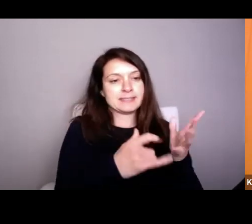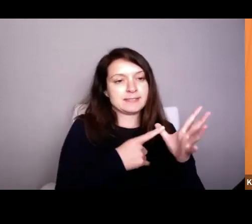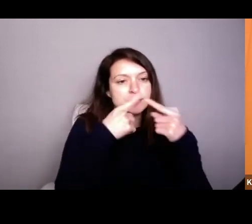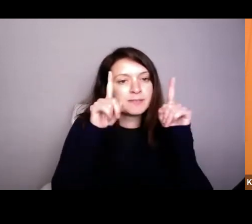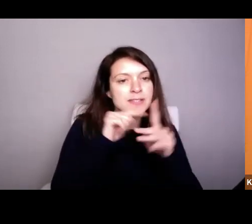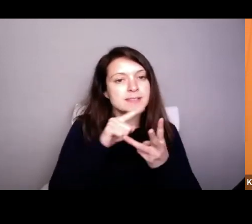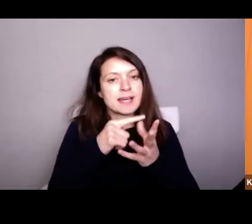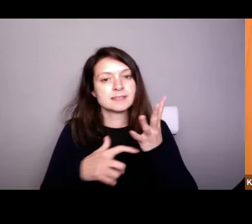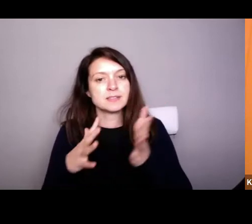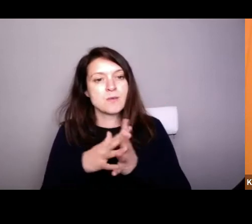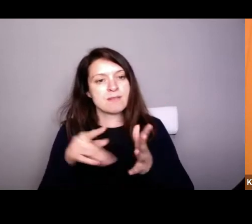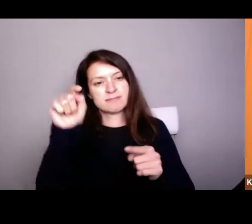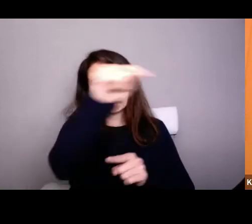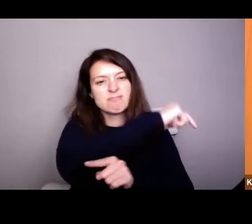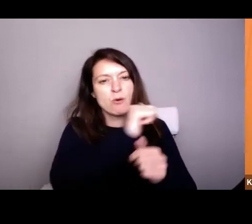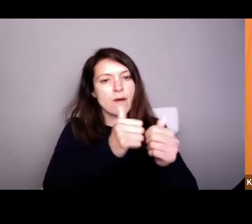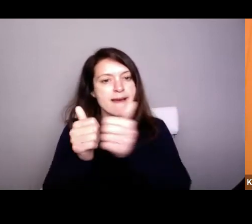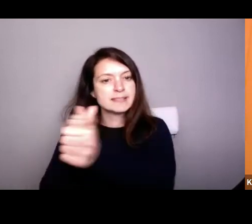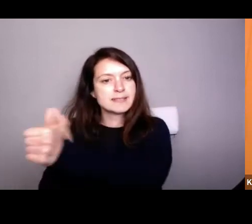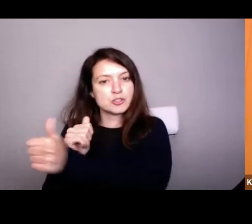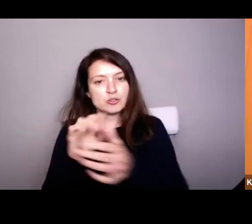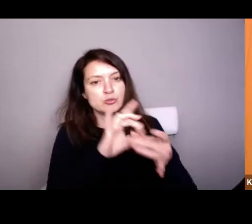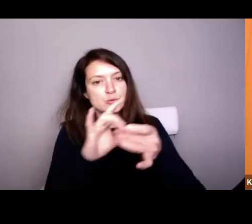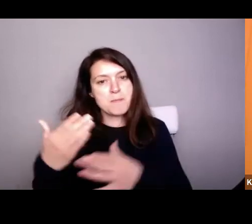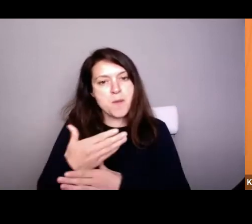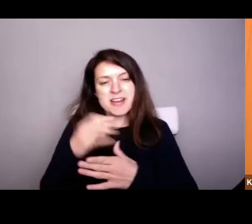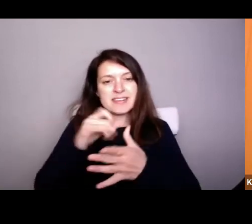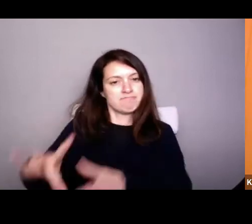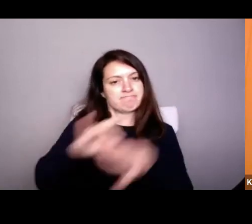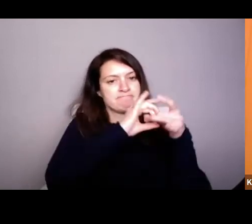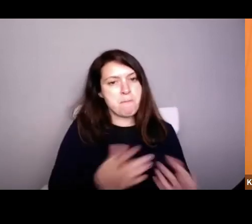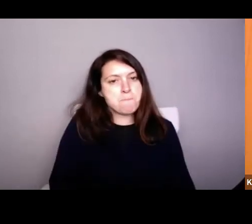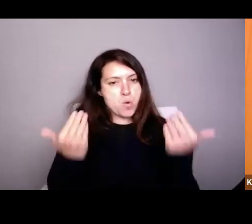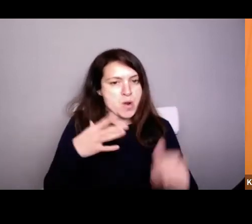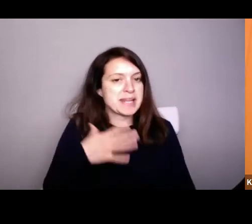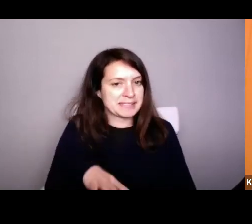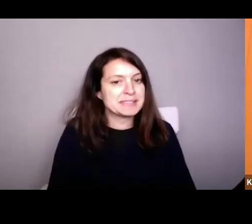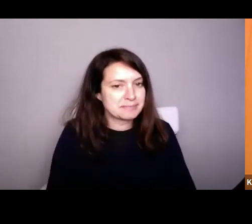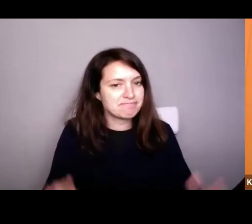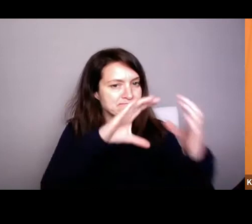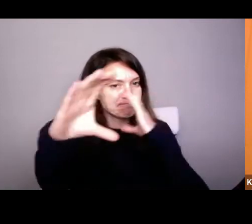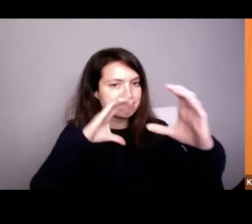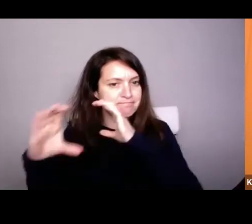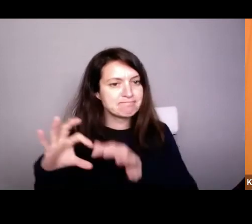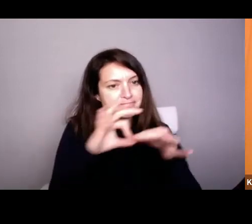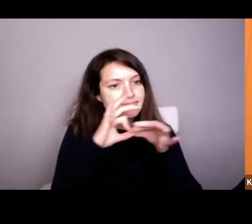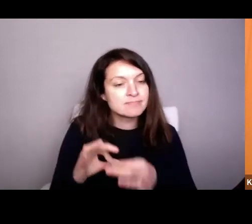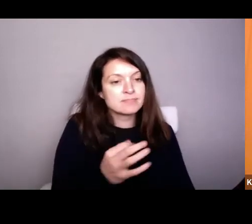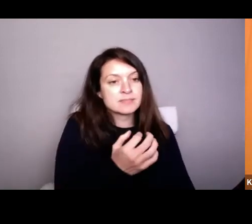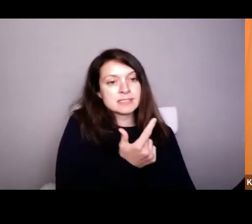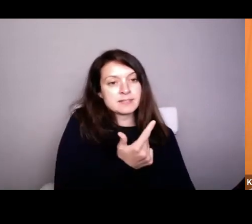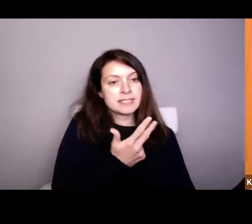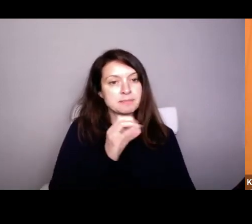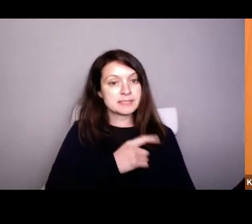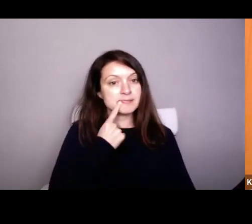and wider sector organisations could help transition to employment. 78% felt that higher education had led them closer to their dream